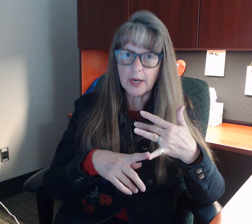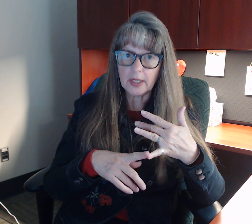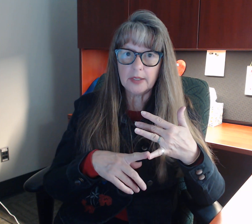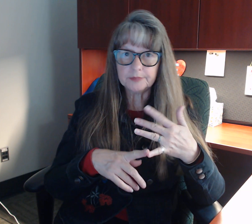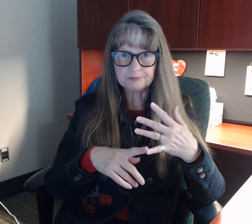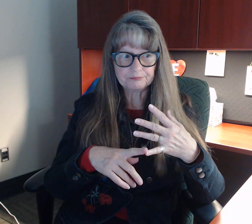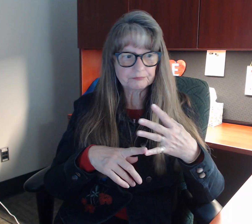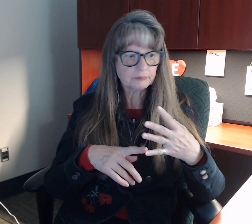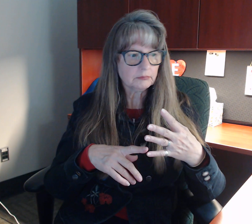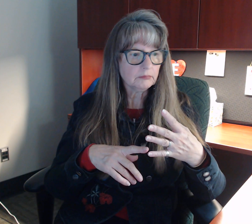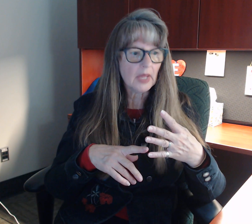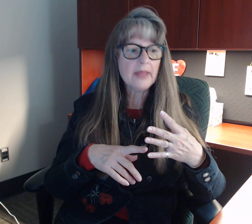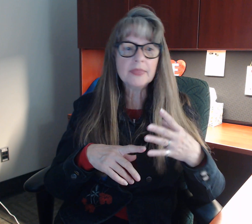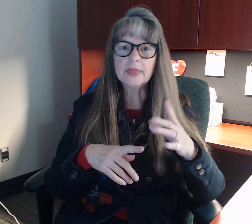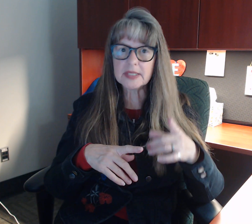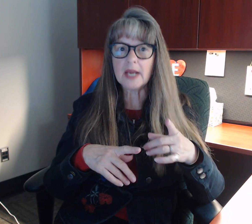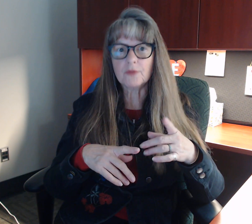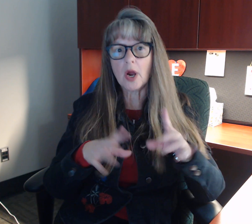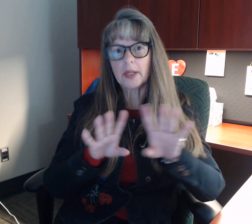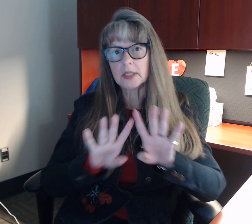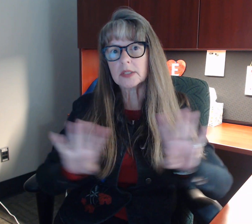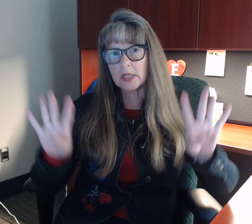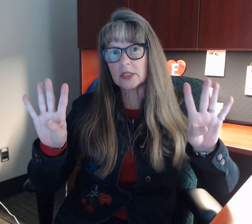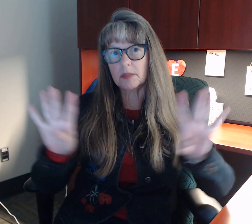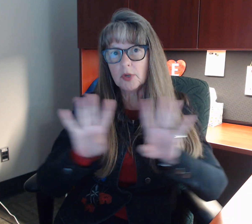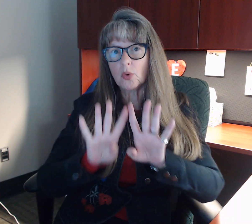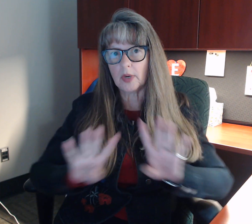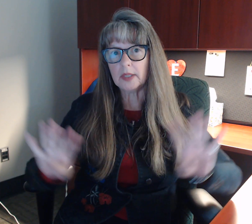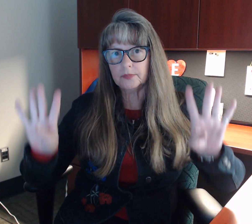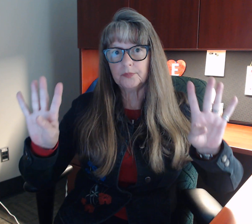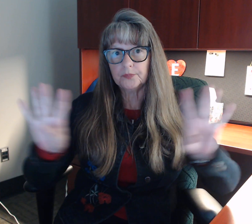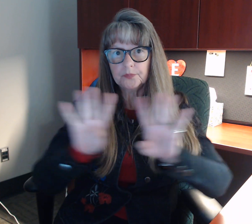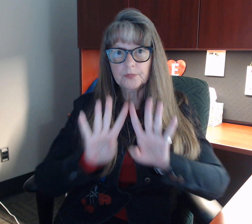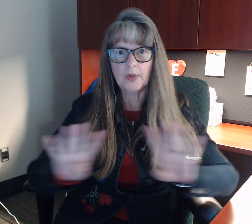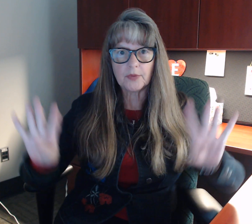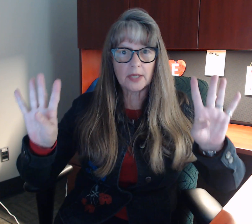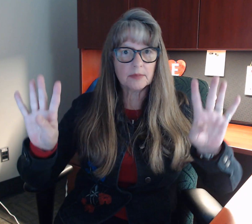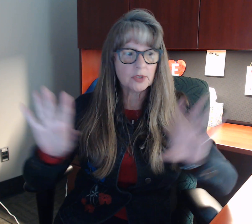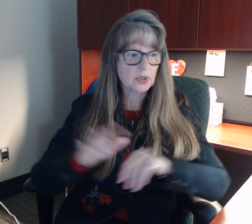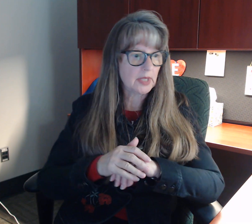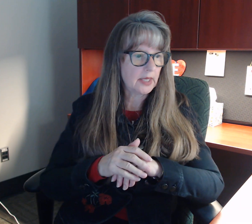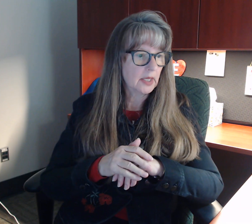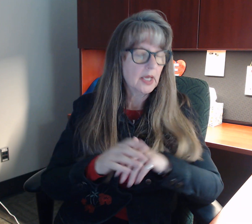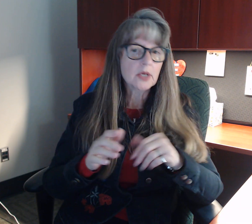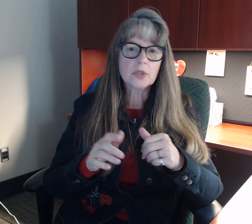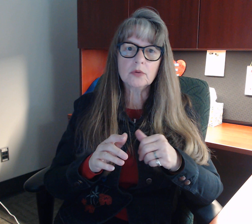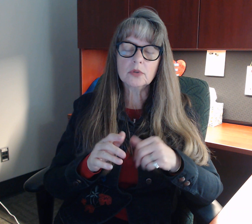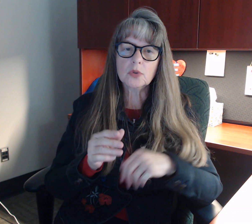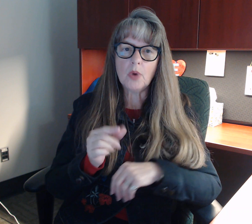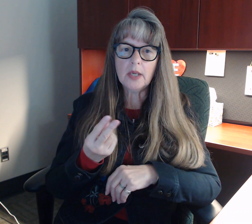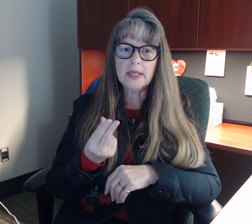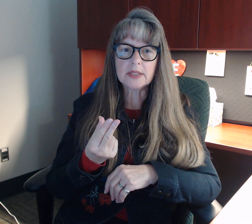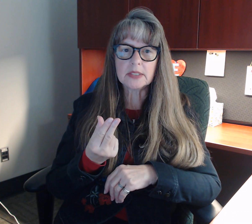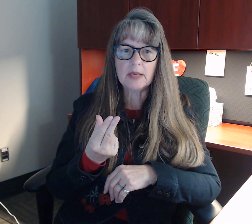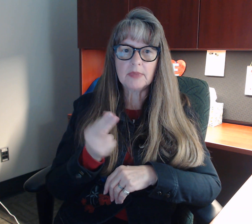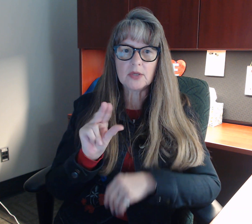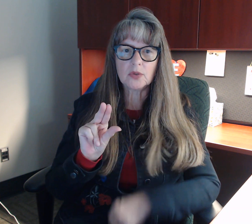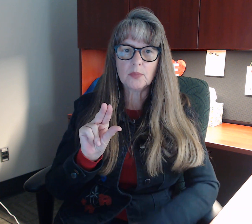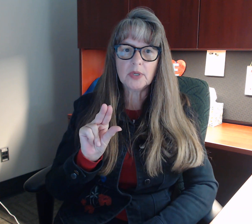Hanukkah. And the sign for Hanukkah is the menorah. Forgot to mention that. So Diwali is the same thing. So we're going to